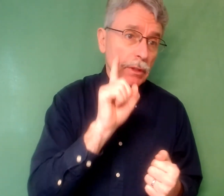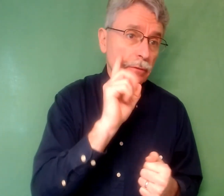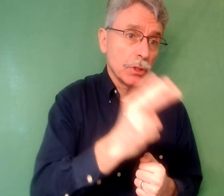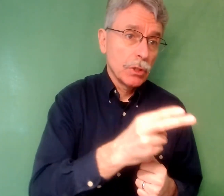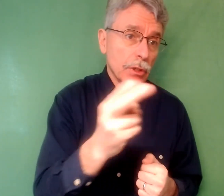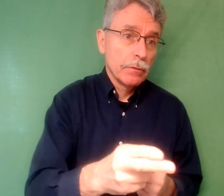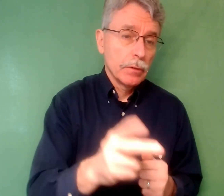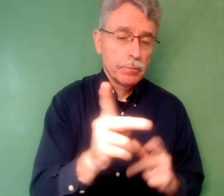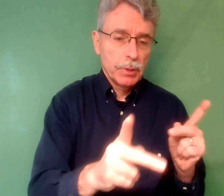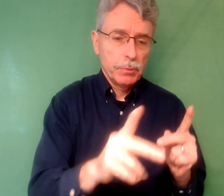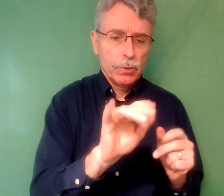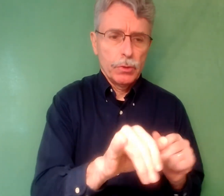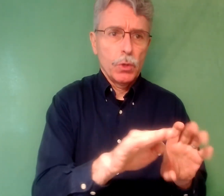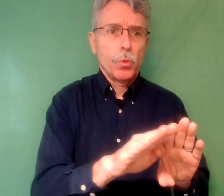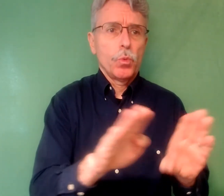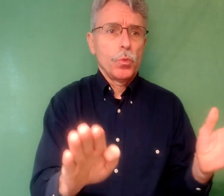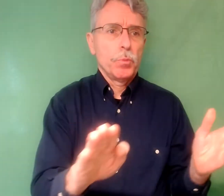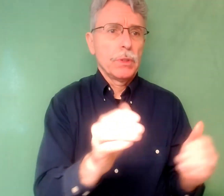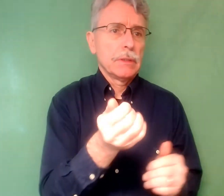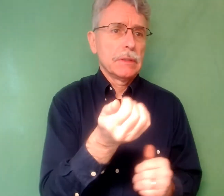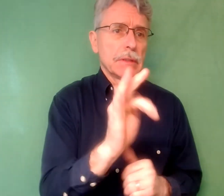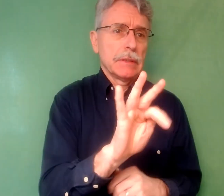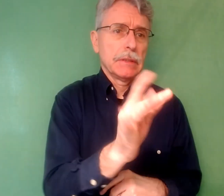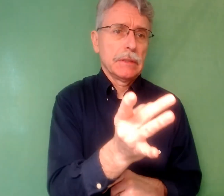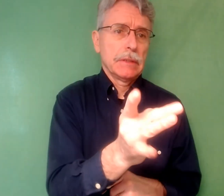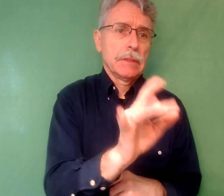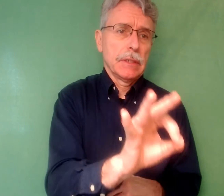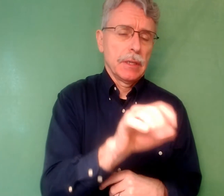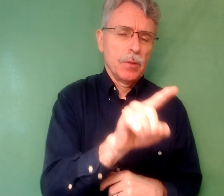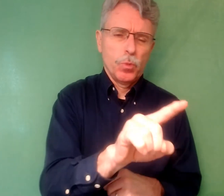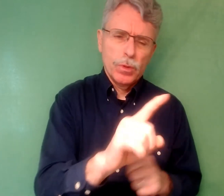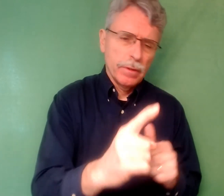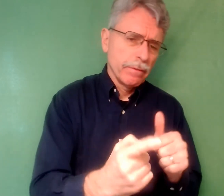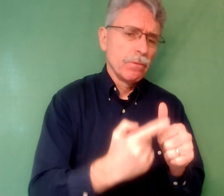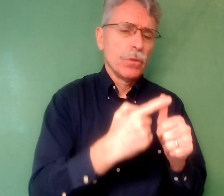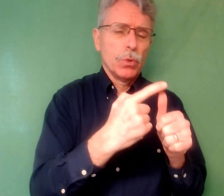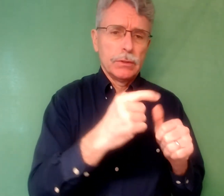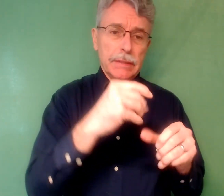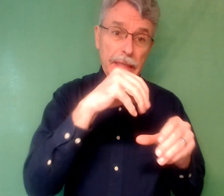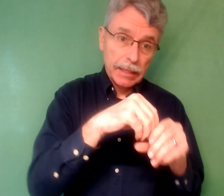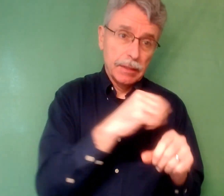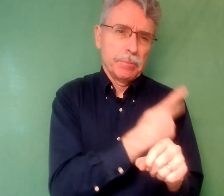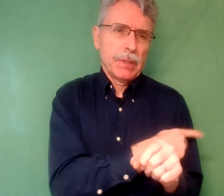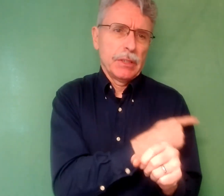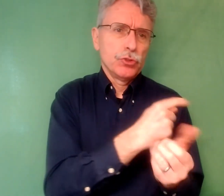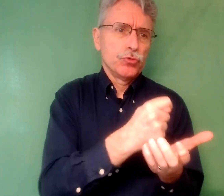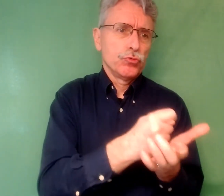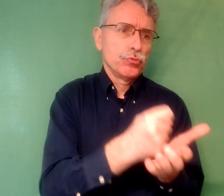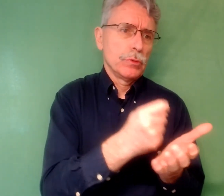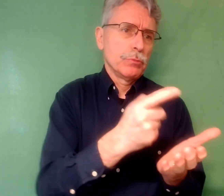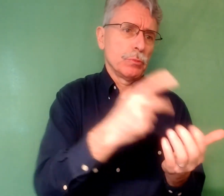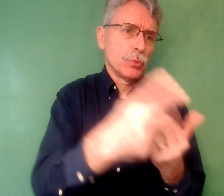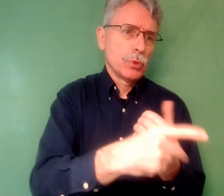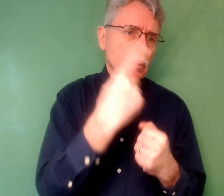tools in American Sign Language. Dr. Kolvitz is a consultant who focuses on issues related to